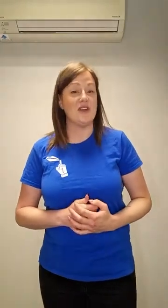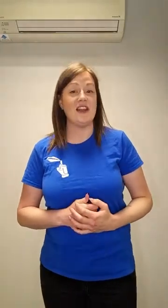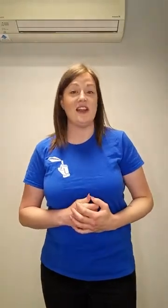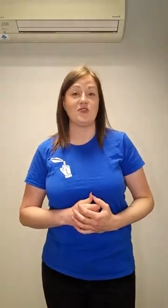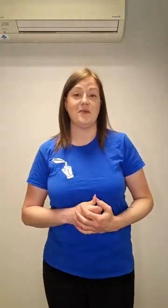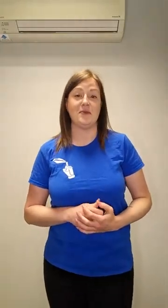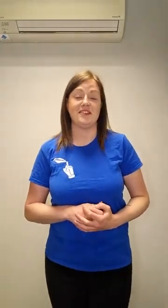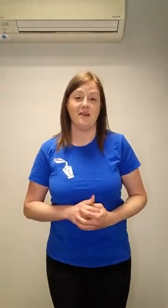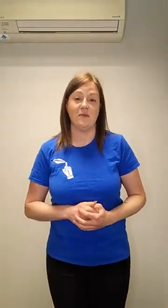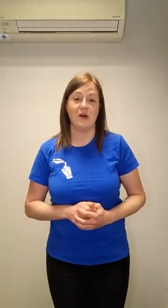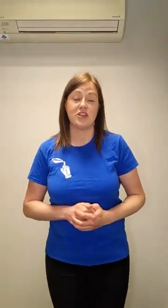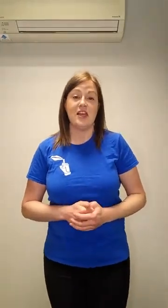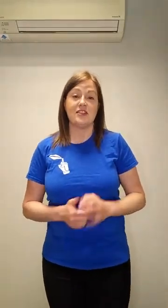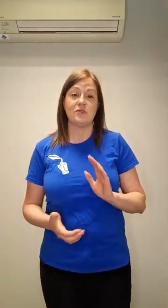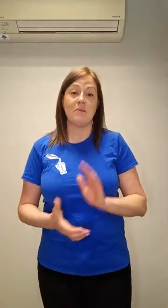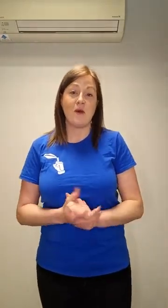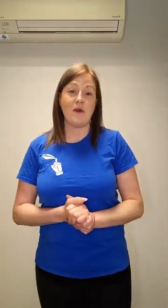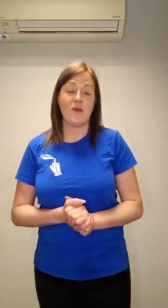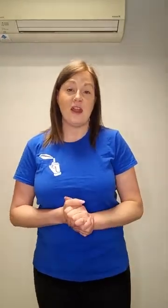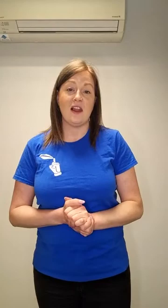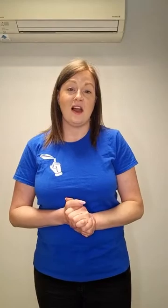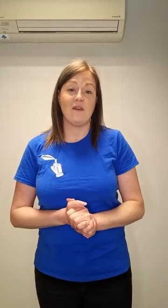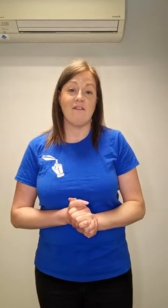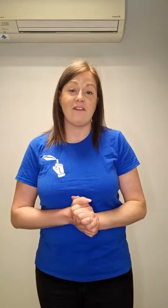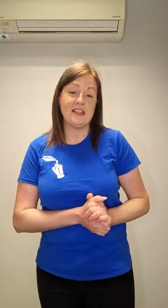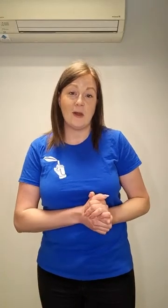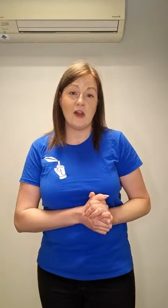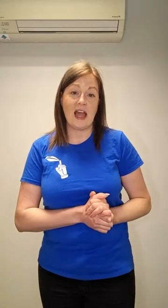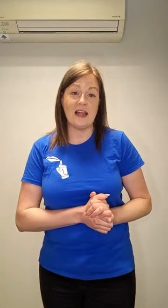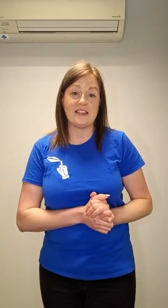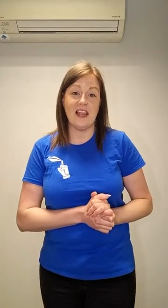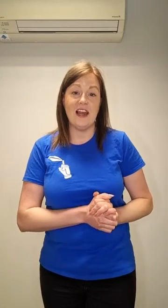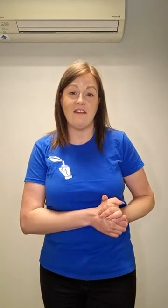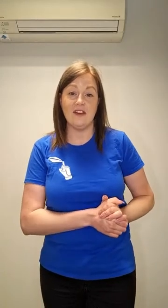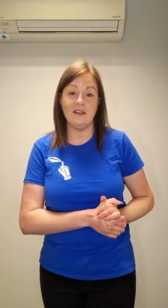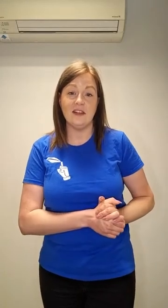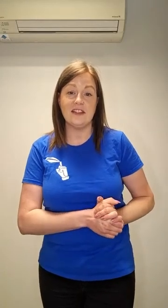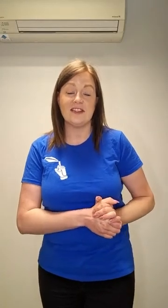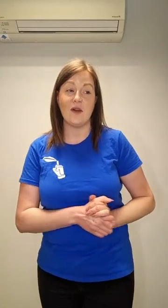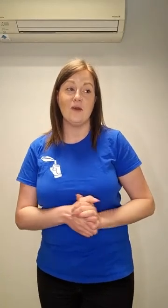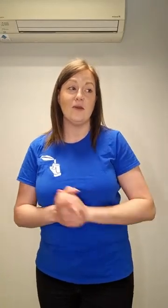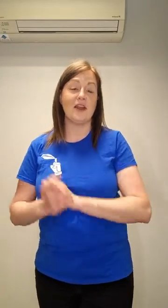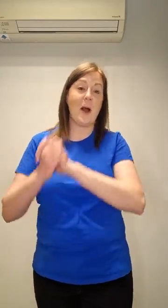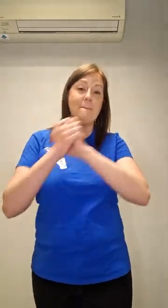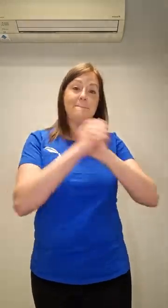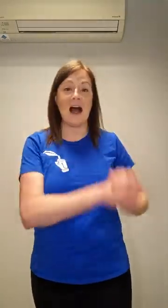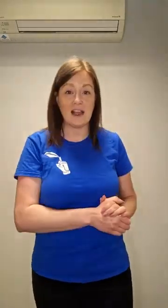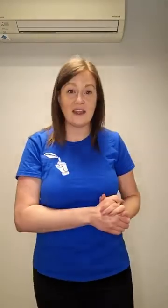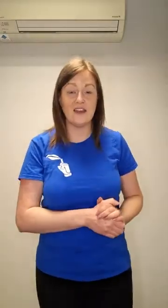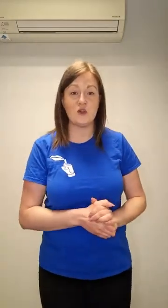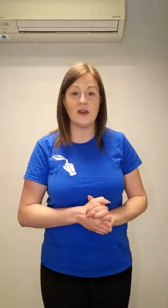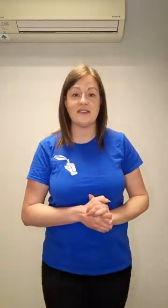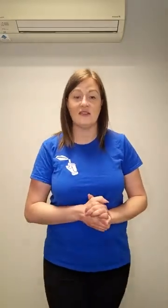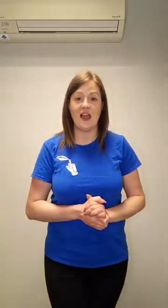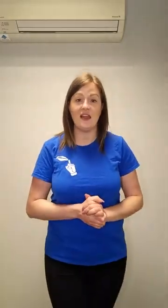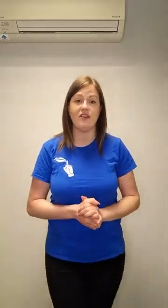really enjoyable to sit and watch. So tomorrow we are live on Facebook at 11, so come back, join us on there if you